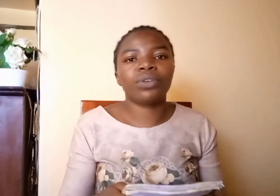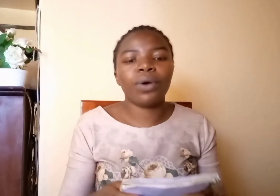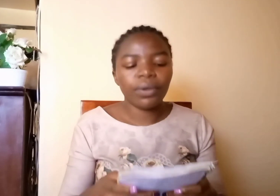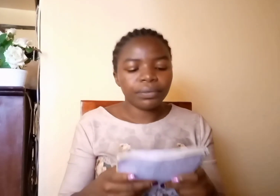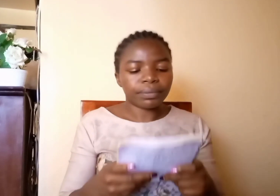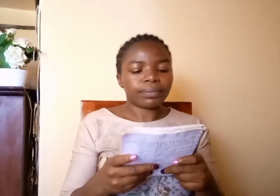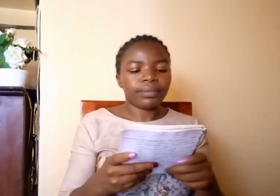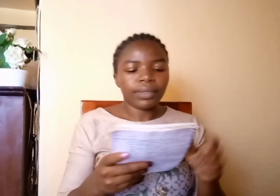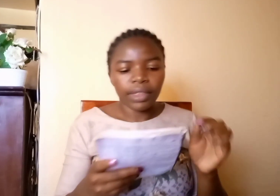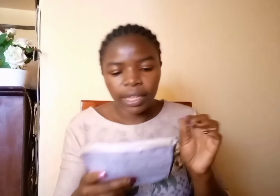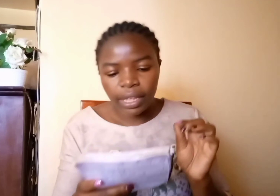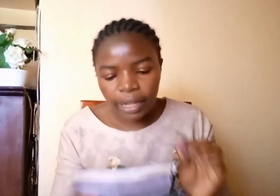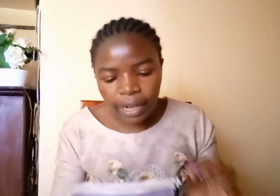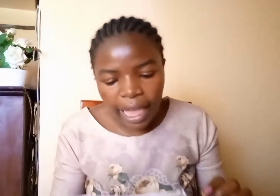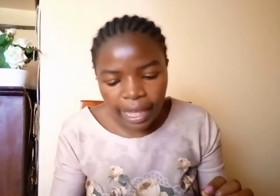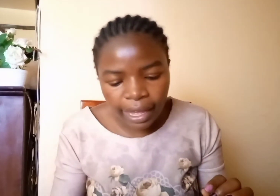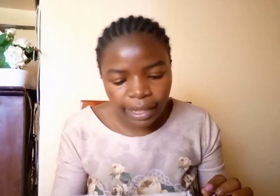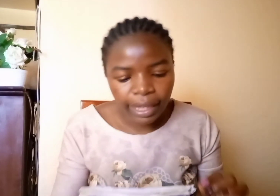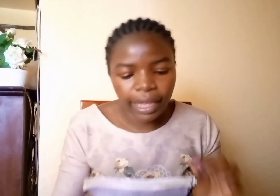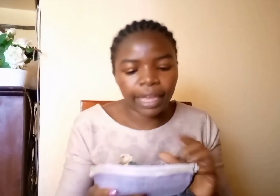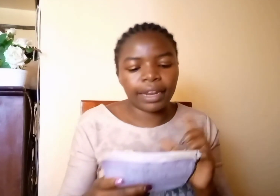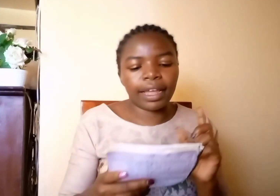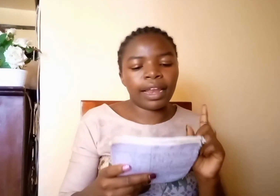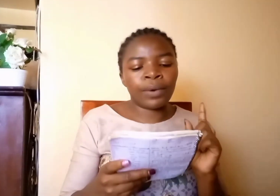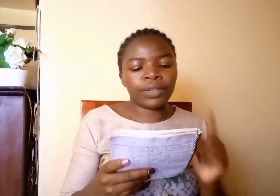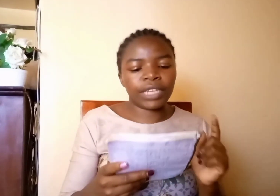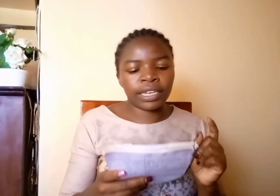So, Clark and Gallaudet